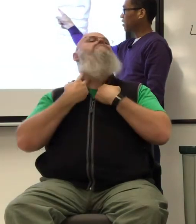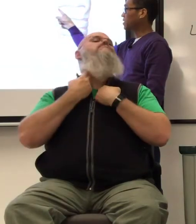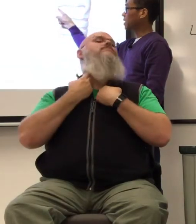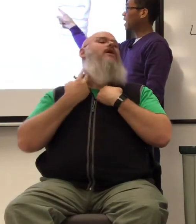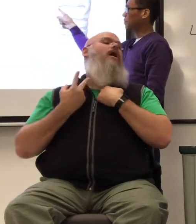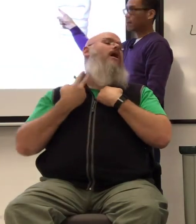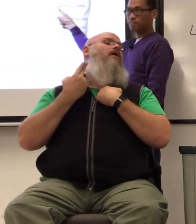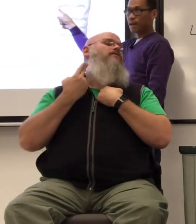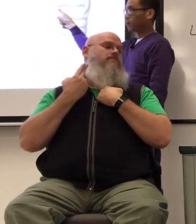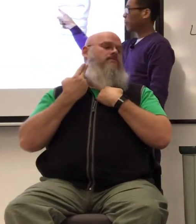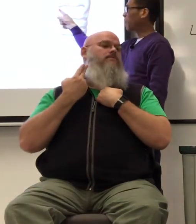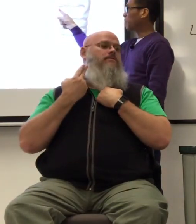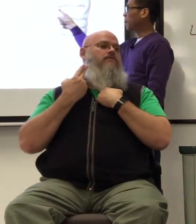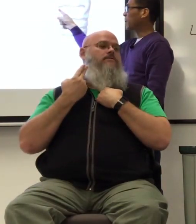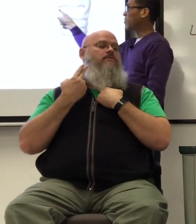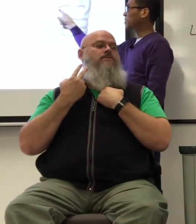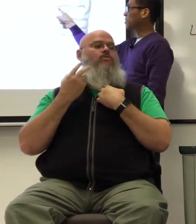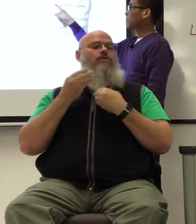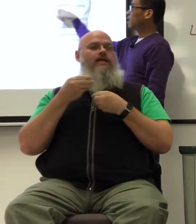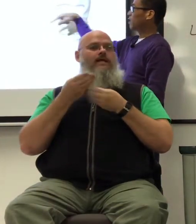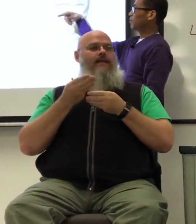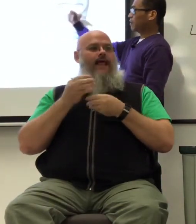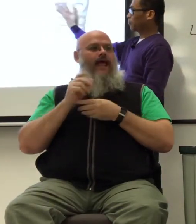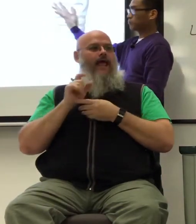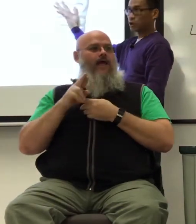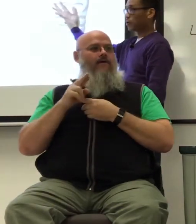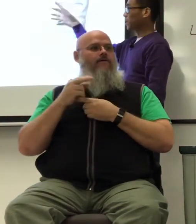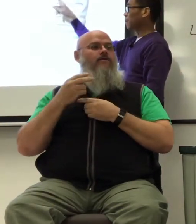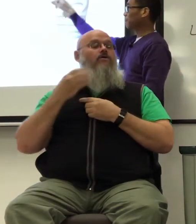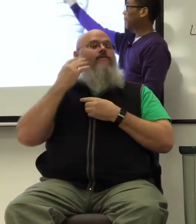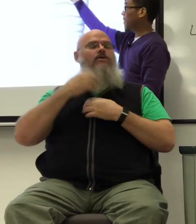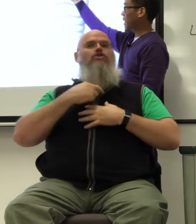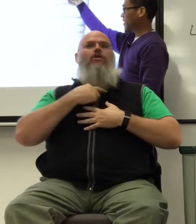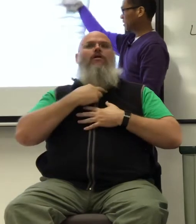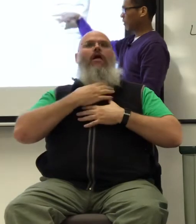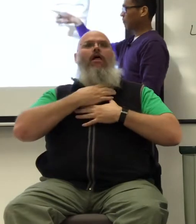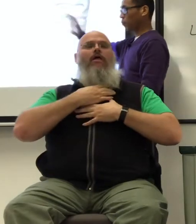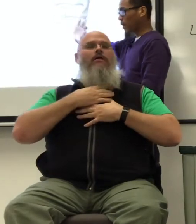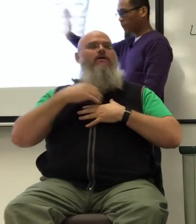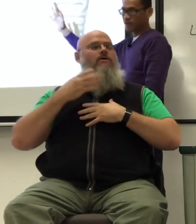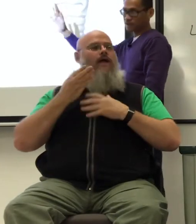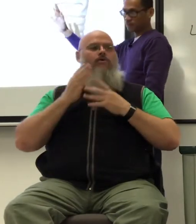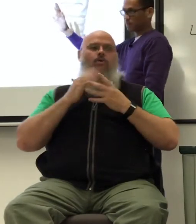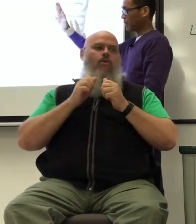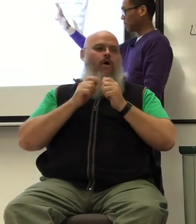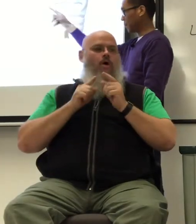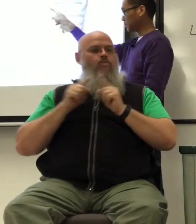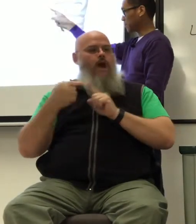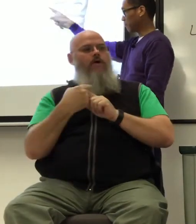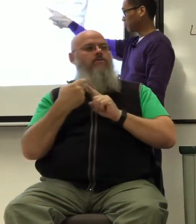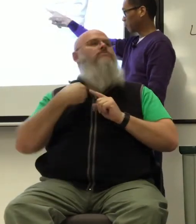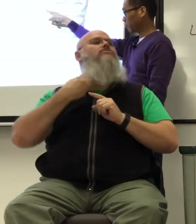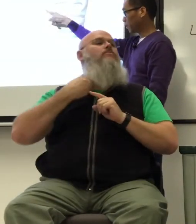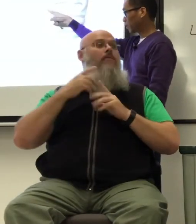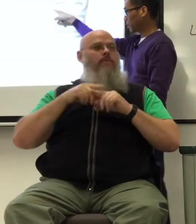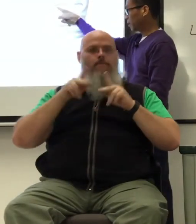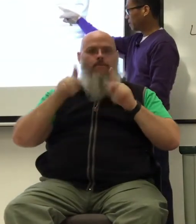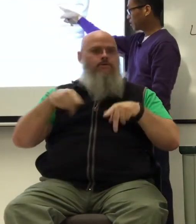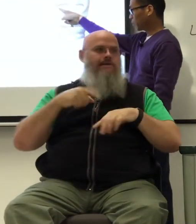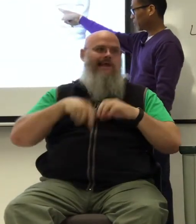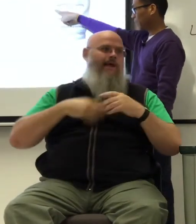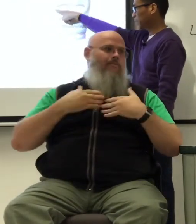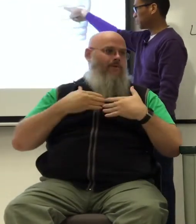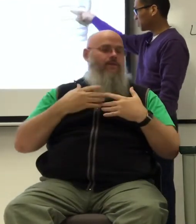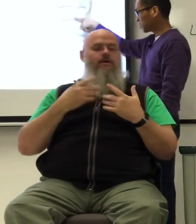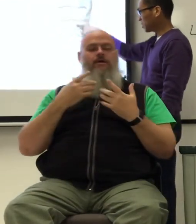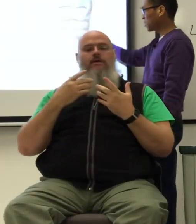I'm sure it has a name, I don't know it. But anyways, if you're choking, you have to bypass the airway for whatever reason. Maybe the patient is having trouble breathing. That's